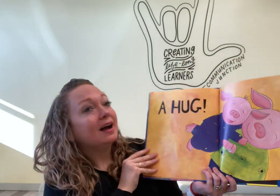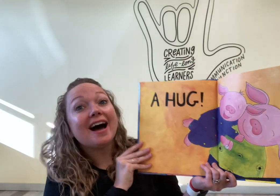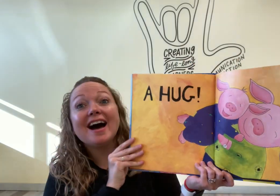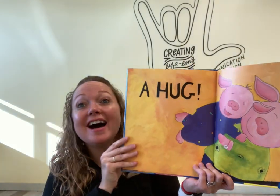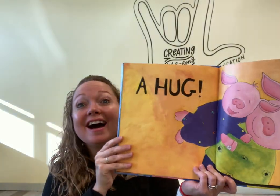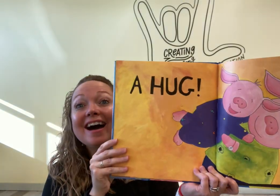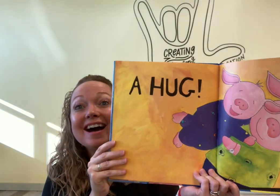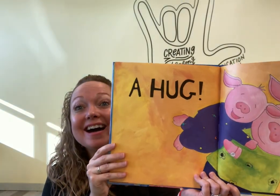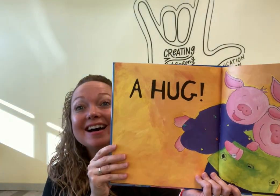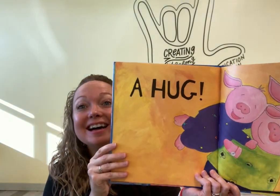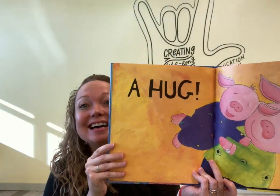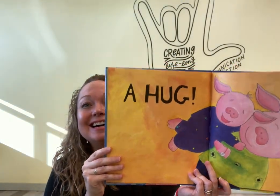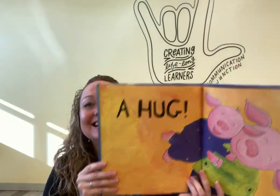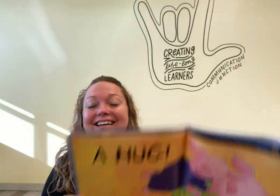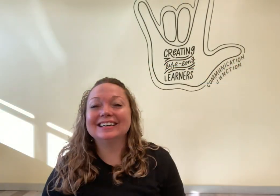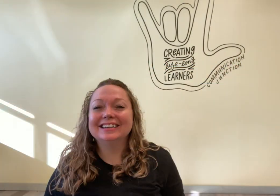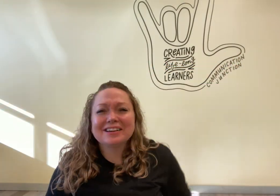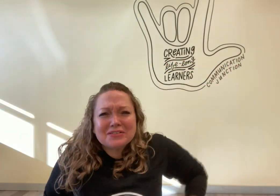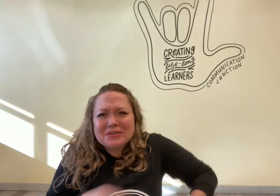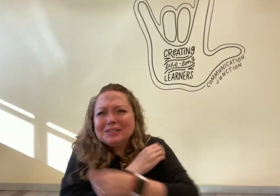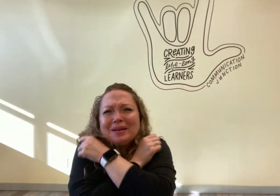A hug. Of course we have to give